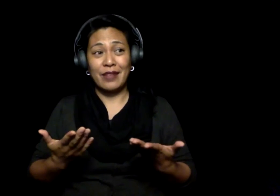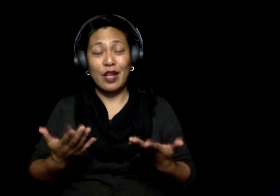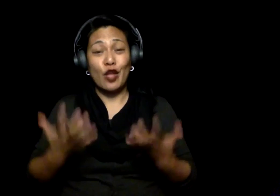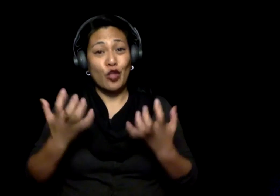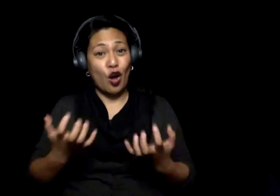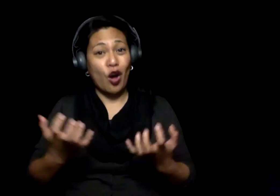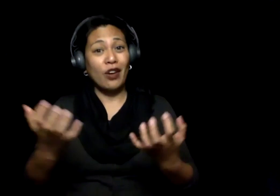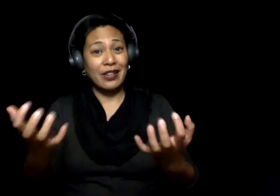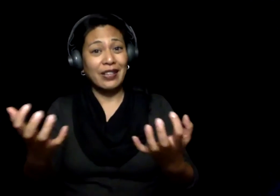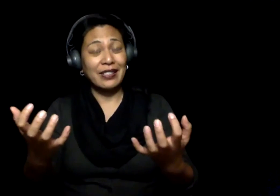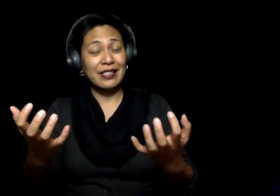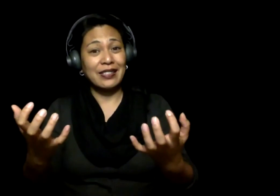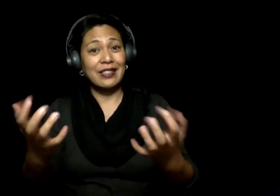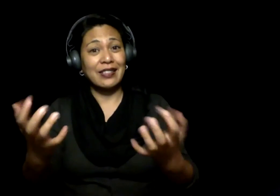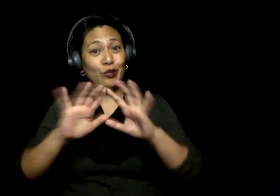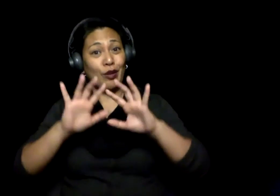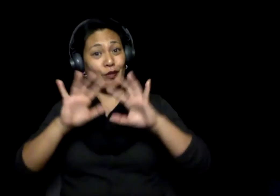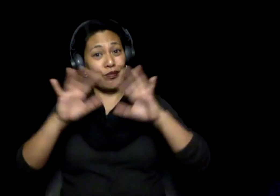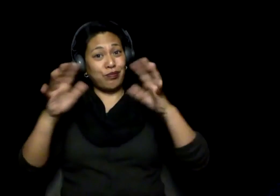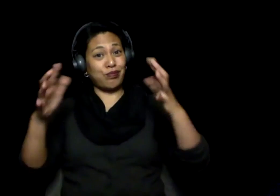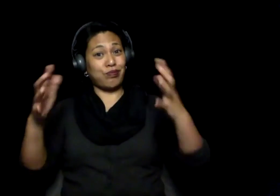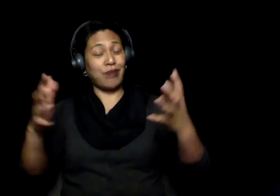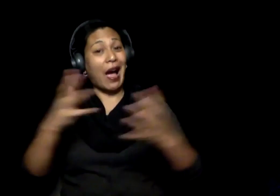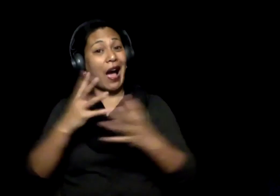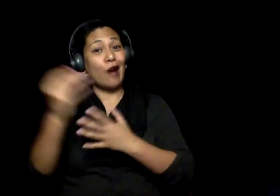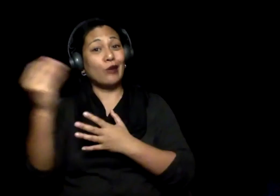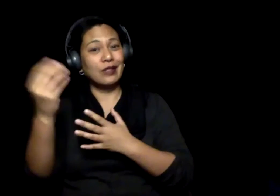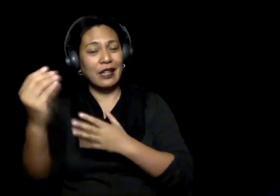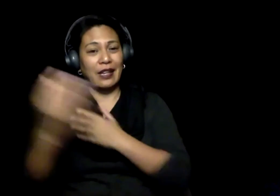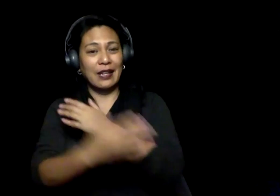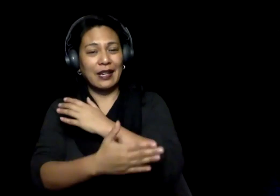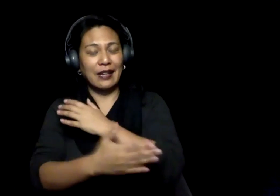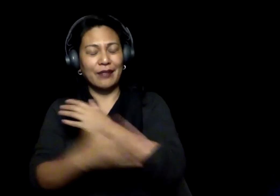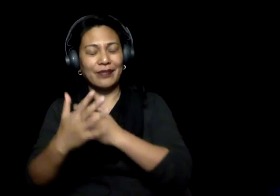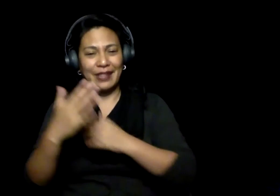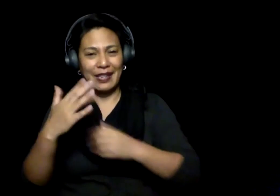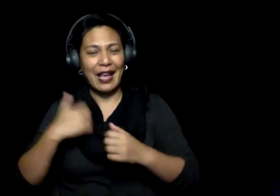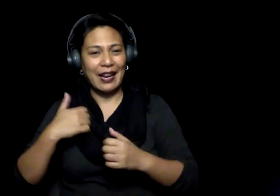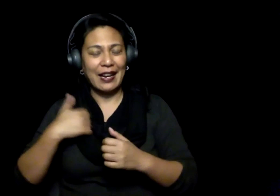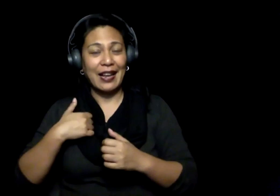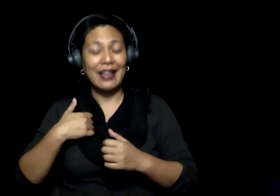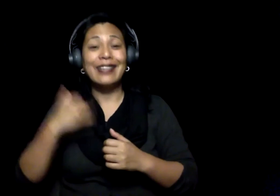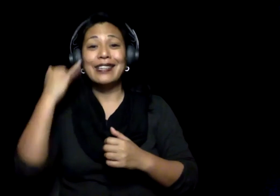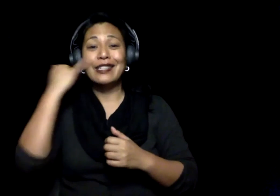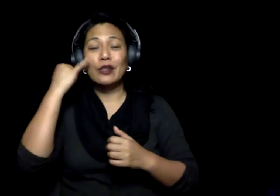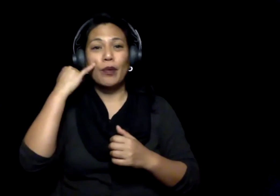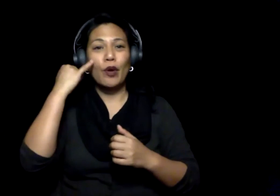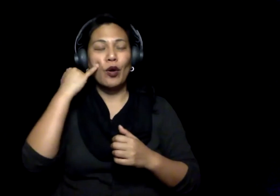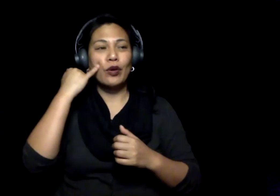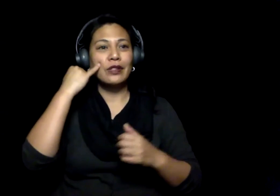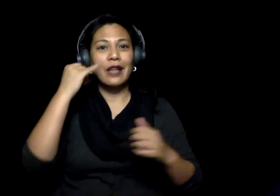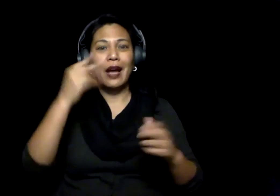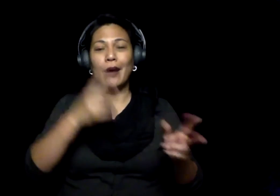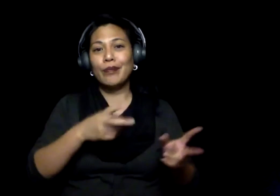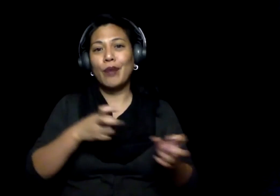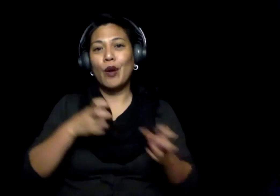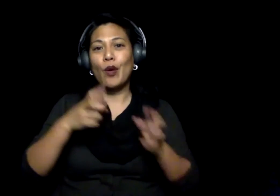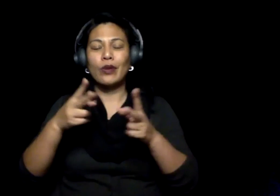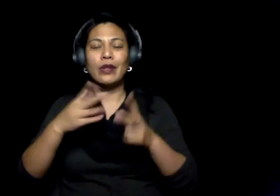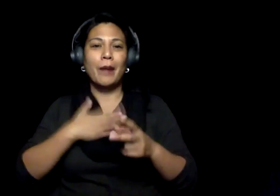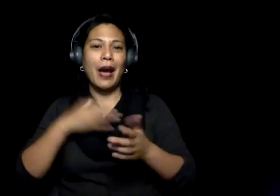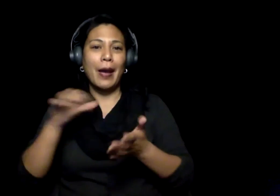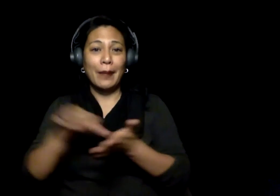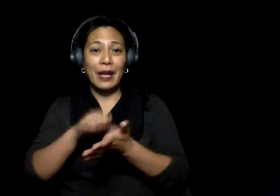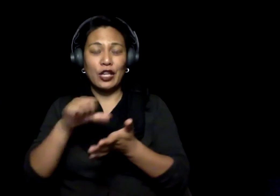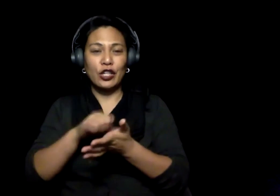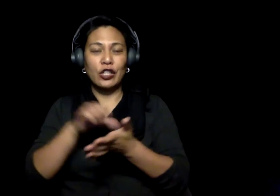really very large. So if I post an ad, you know, a call on my page, I'm